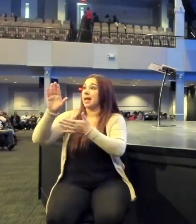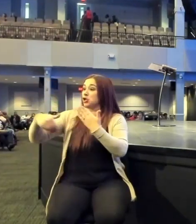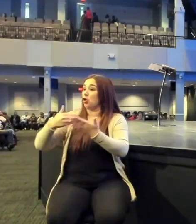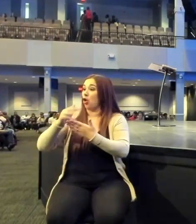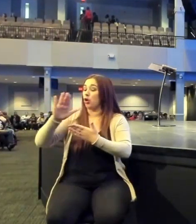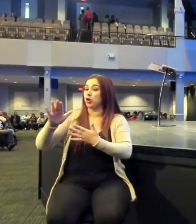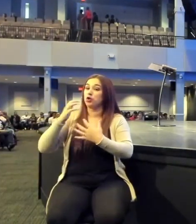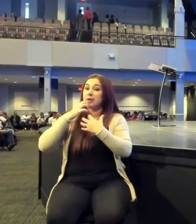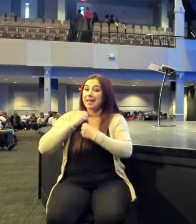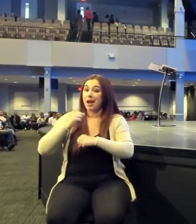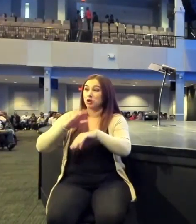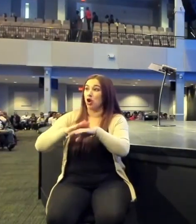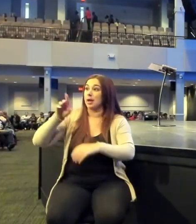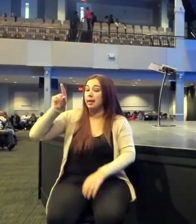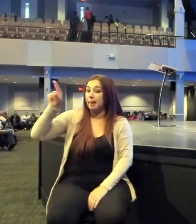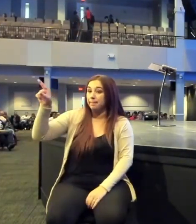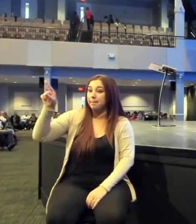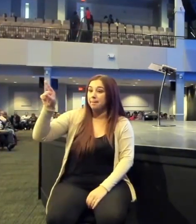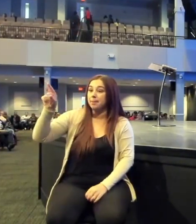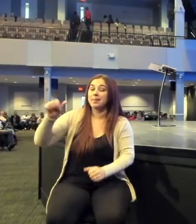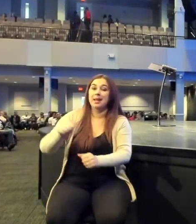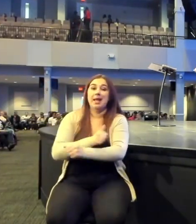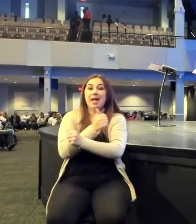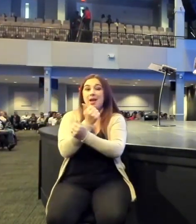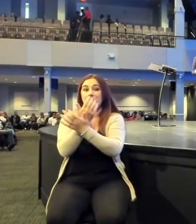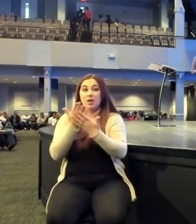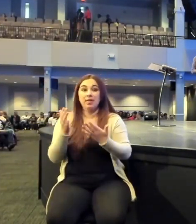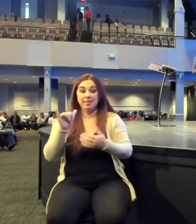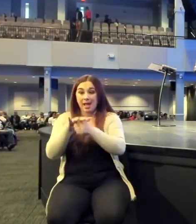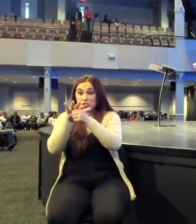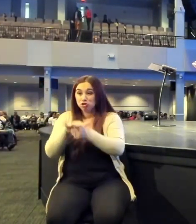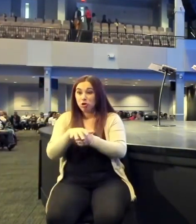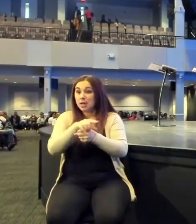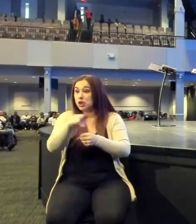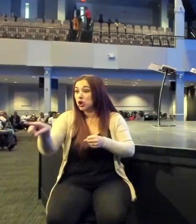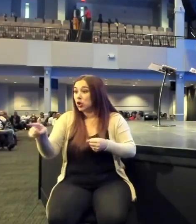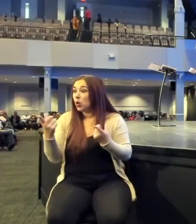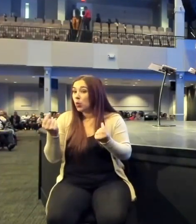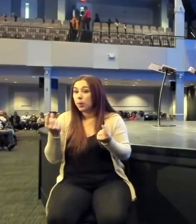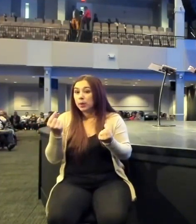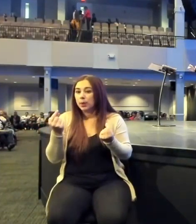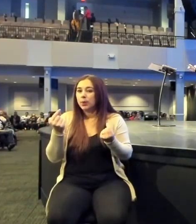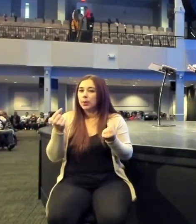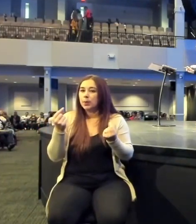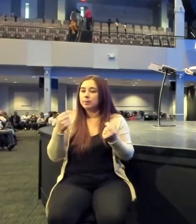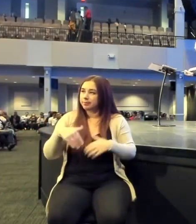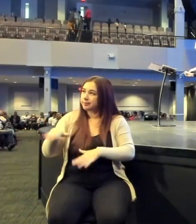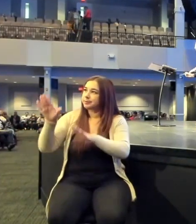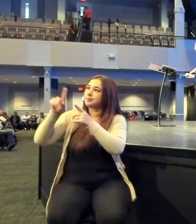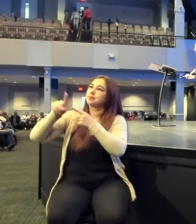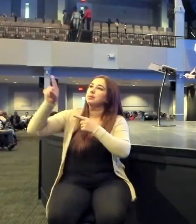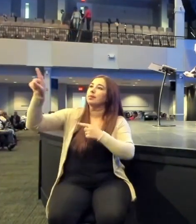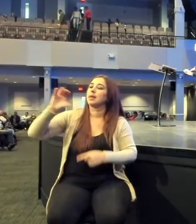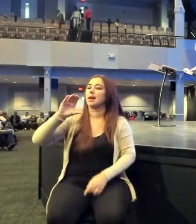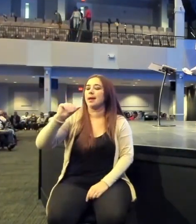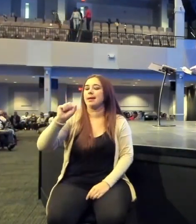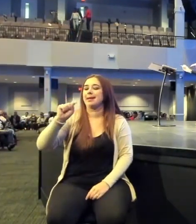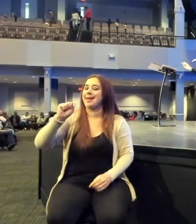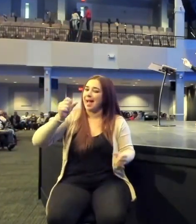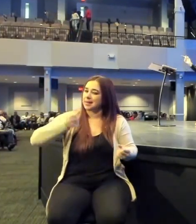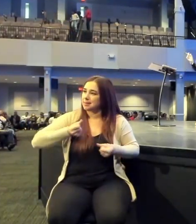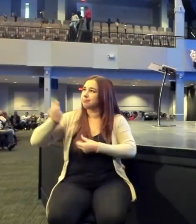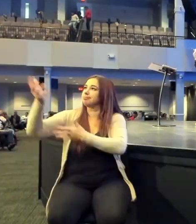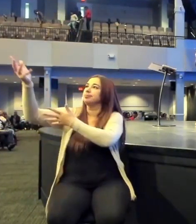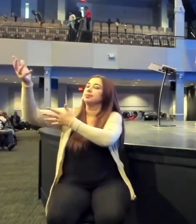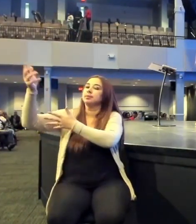cares on Him. Everything that's distressing you, what are you and I to do with it? Notice the word cast is to throw off